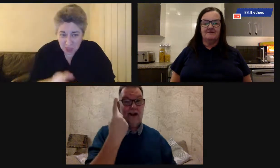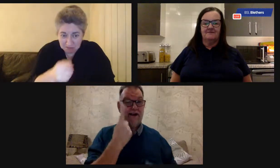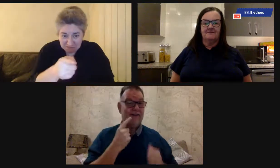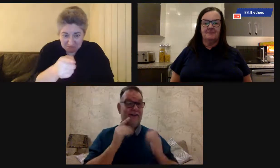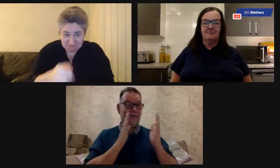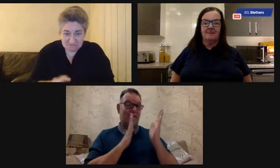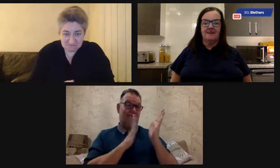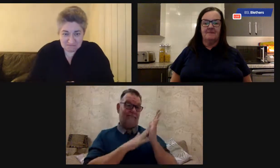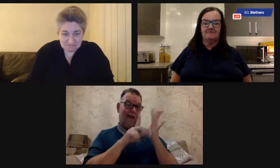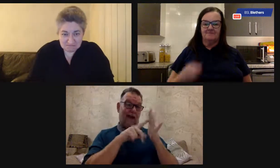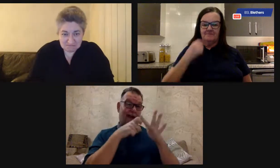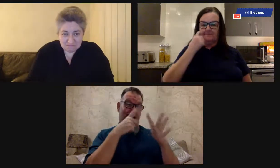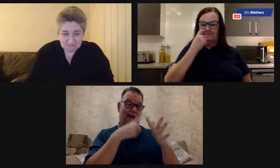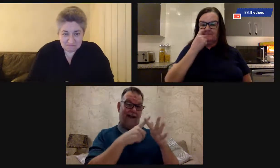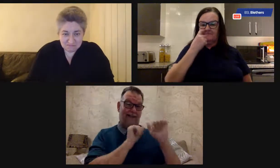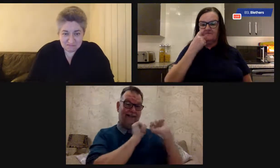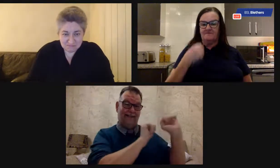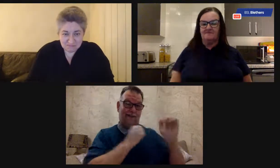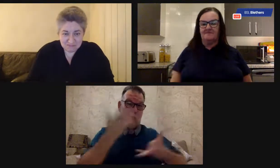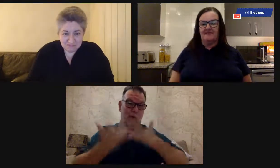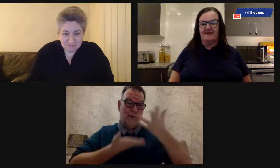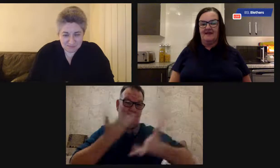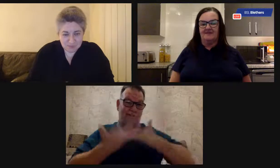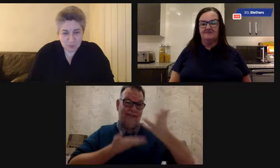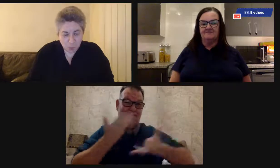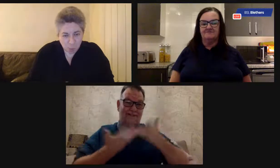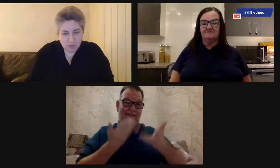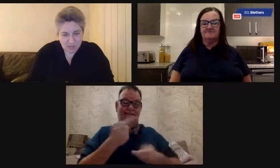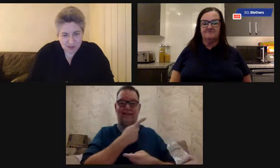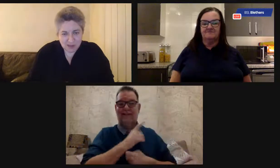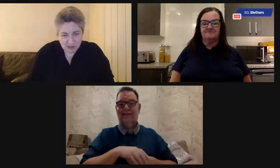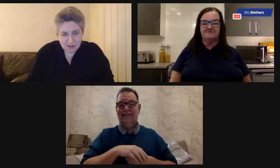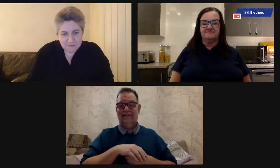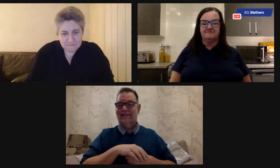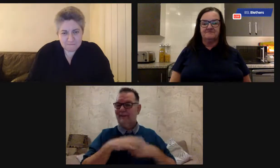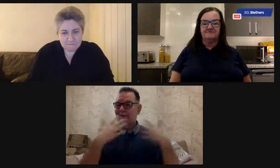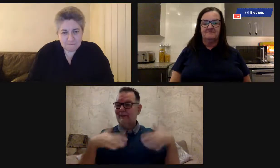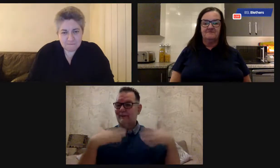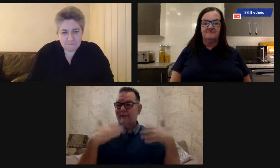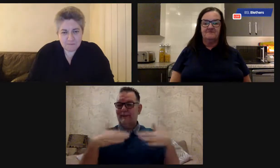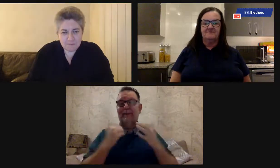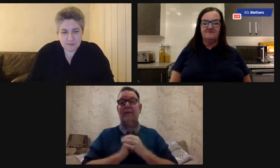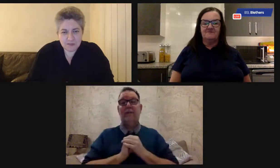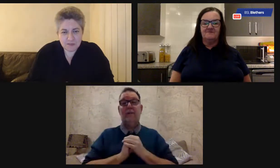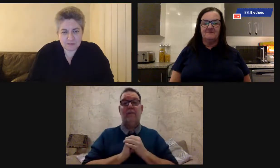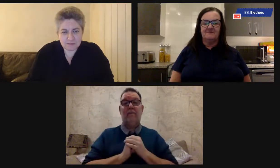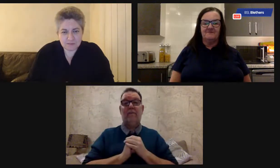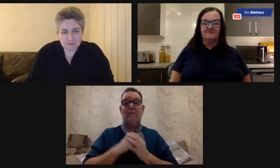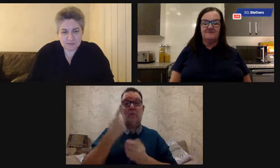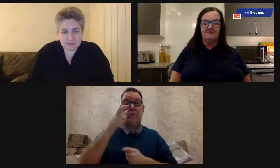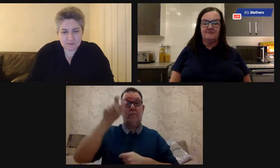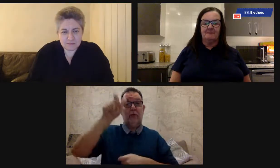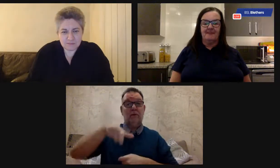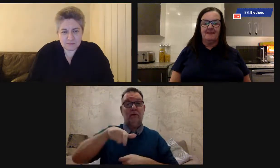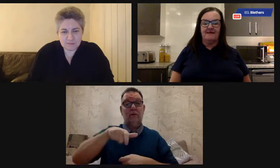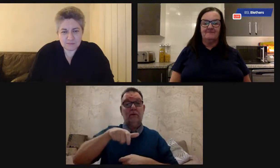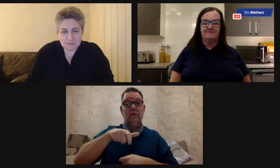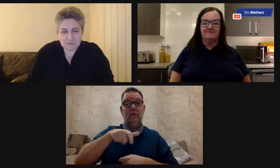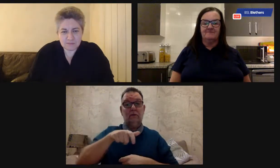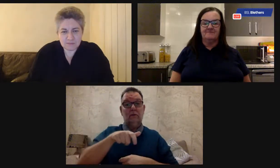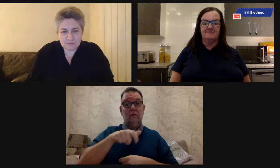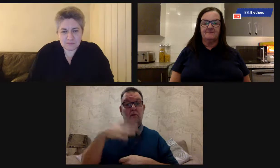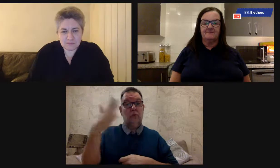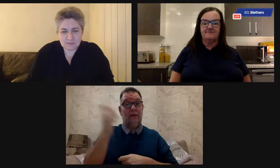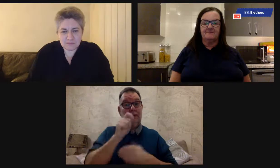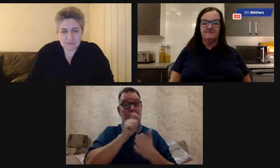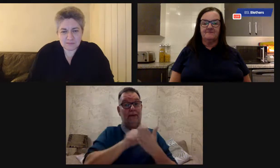shell shocked? Oh, I've got one Afro, and it's Mike's story. So all credit to Mike.